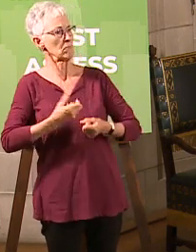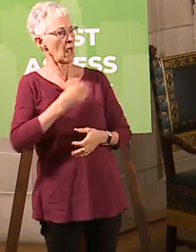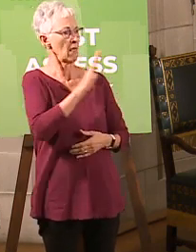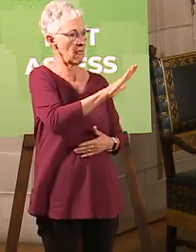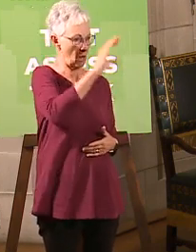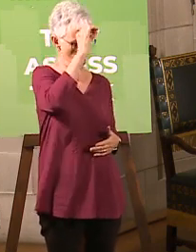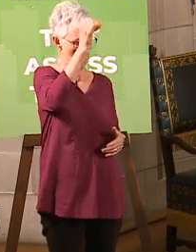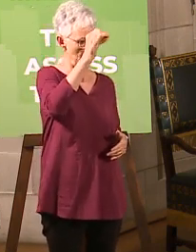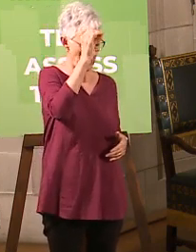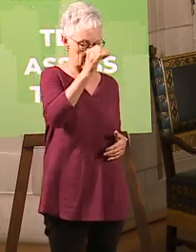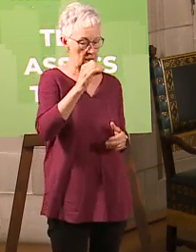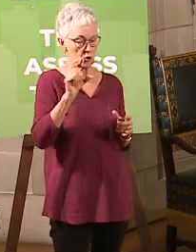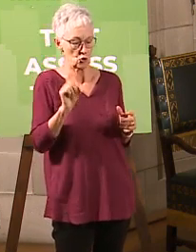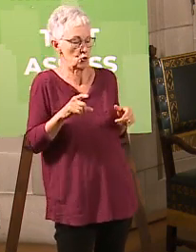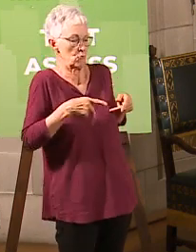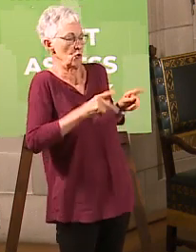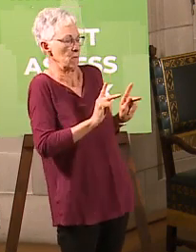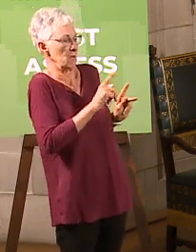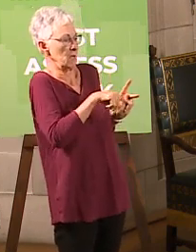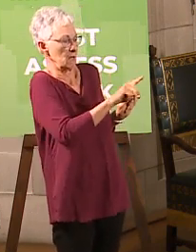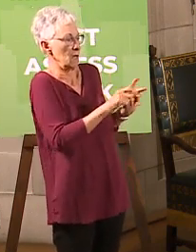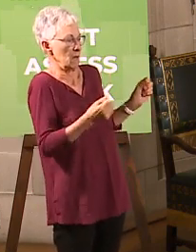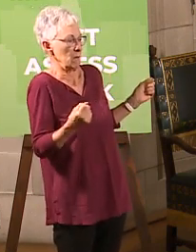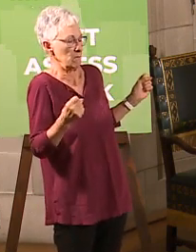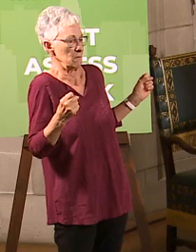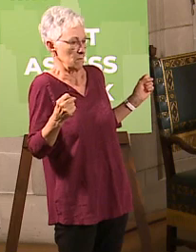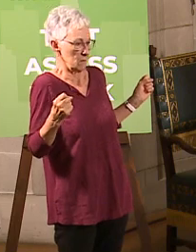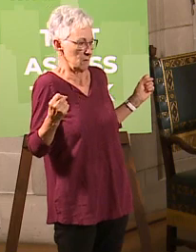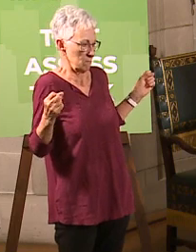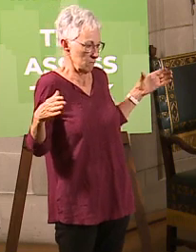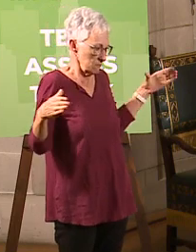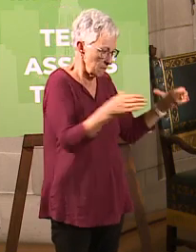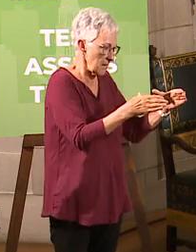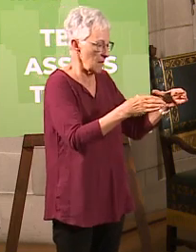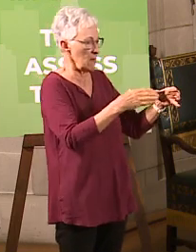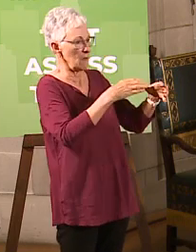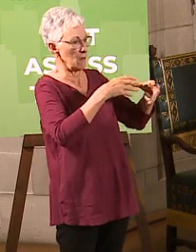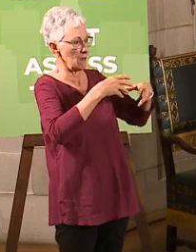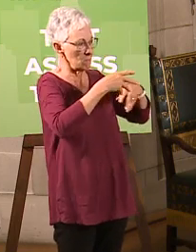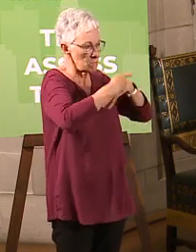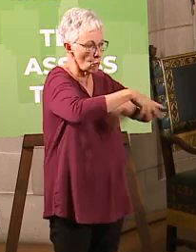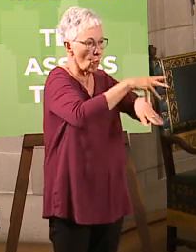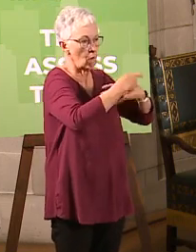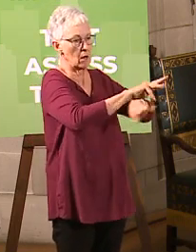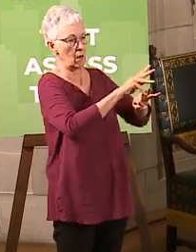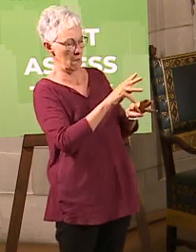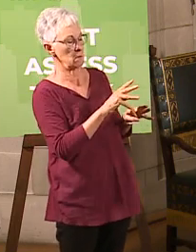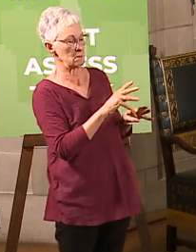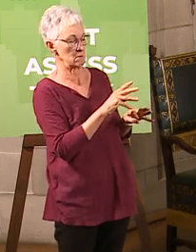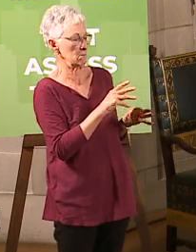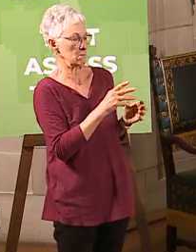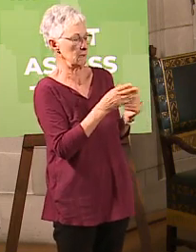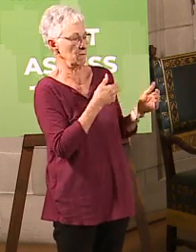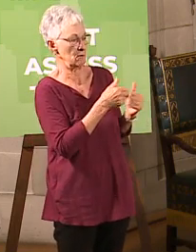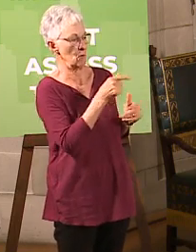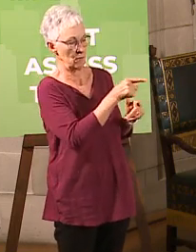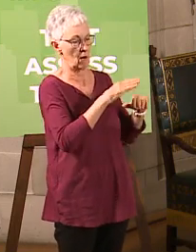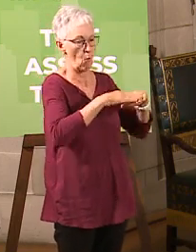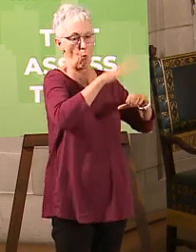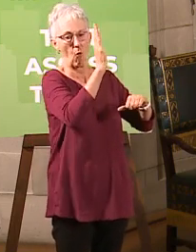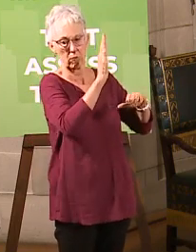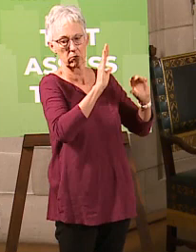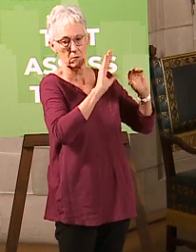Floyd, that we had to strike that balance. And it's one of the things we've talked about a lot, is about trying to find that balance, striking that balance. And we felt in this